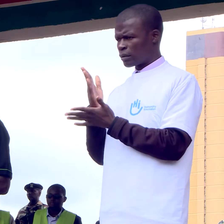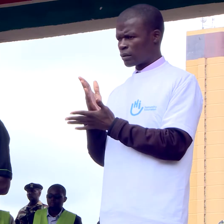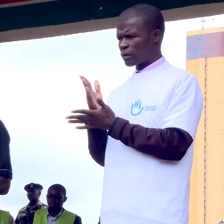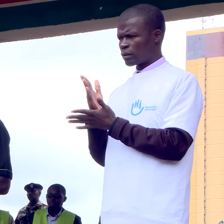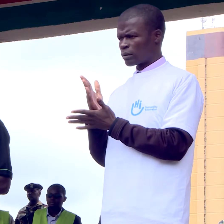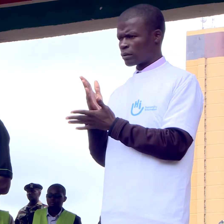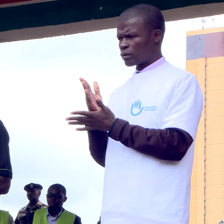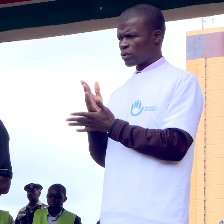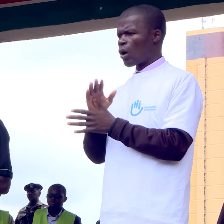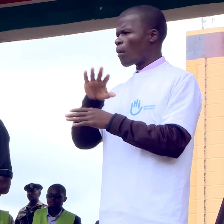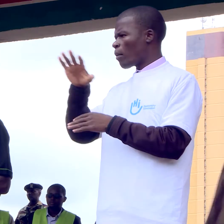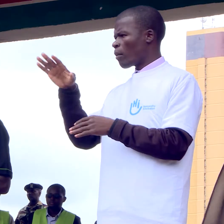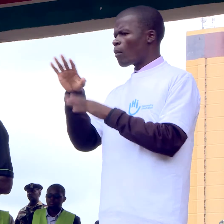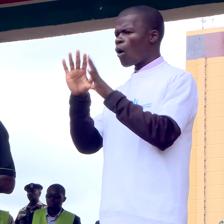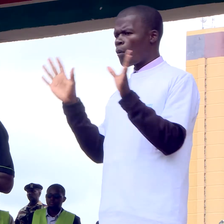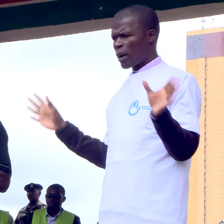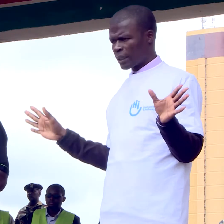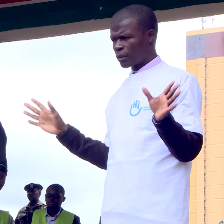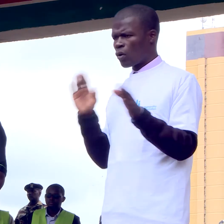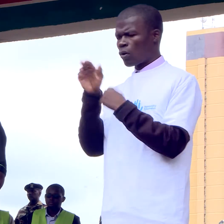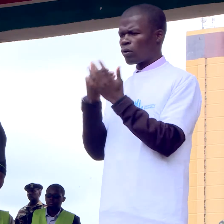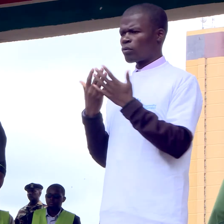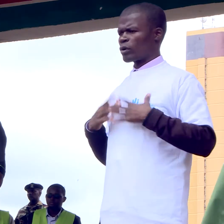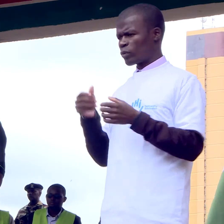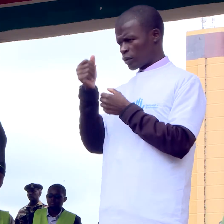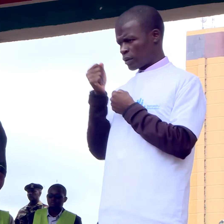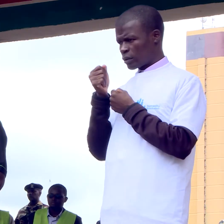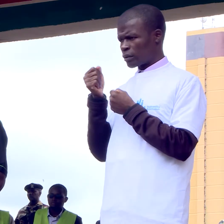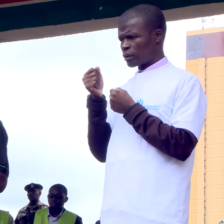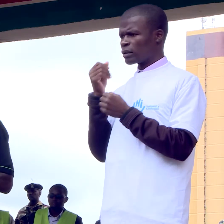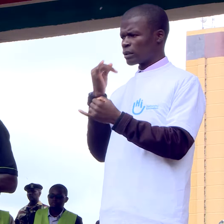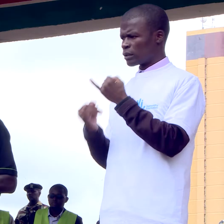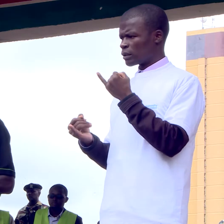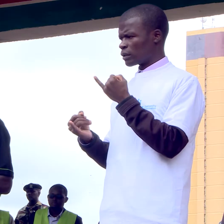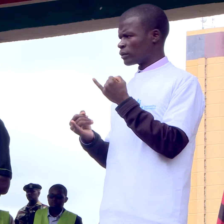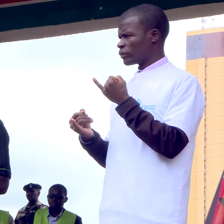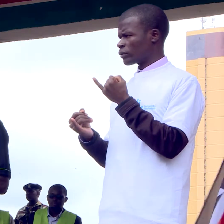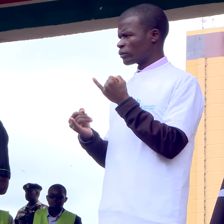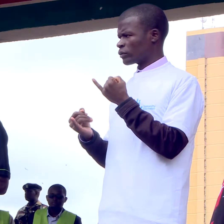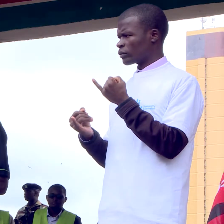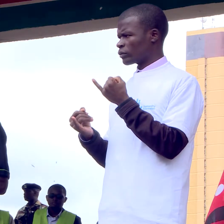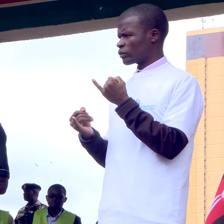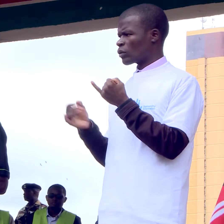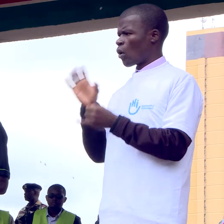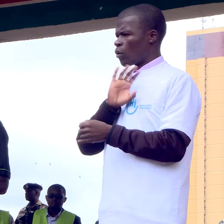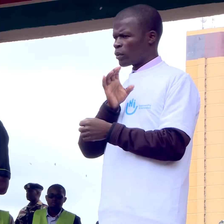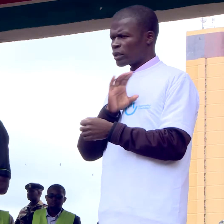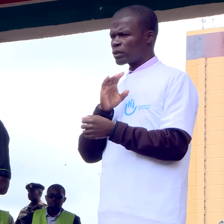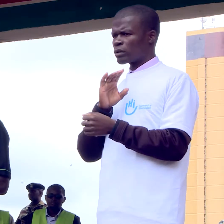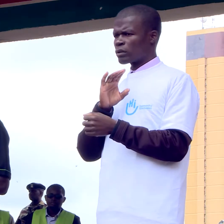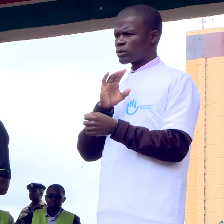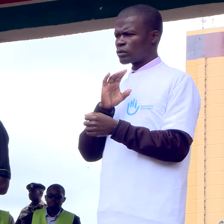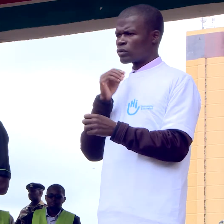public trust in the electoral process. Towards this end, the Commission will conduct continuous